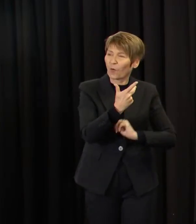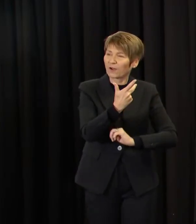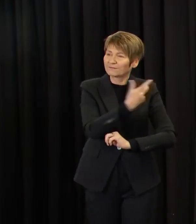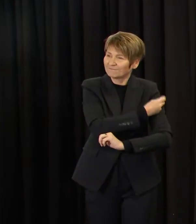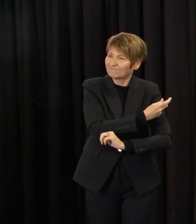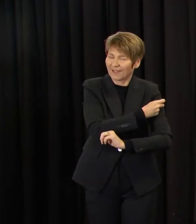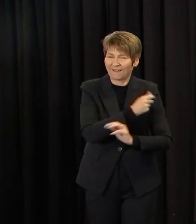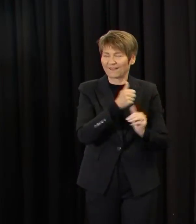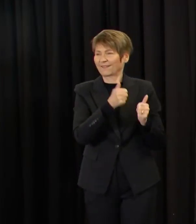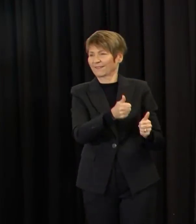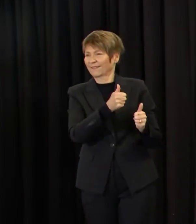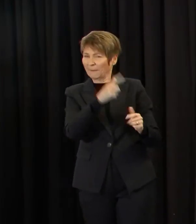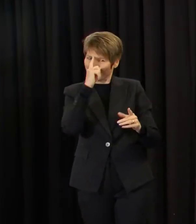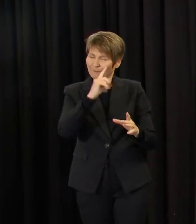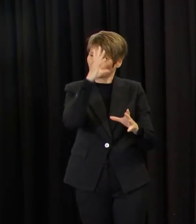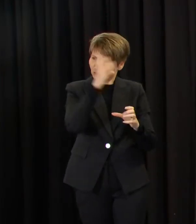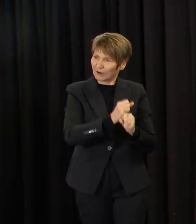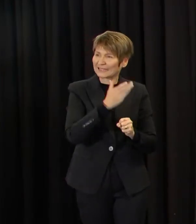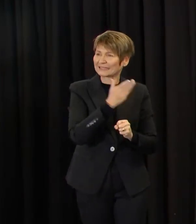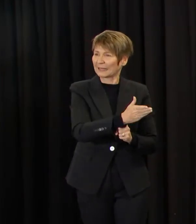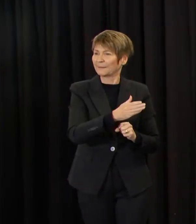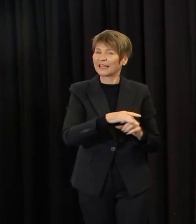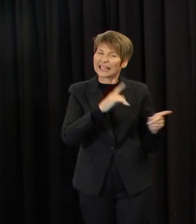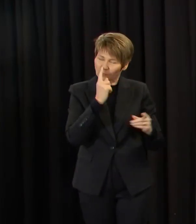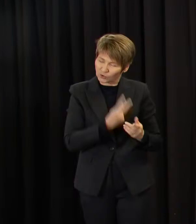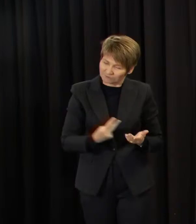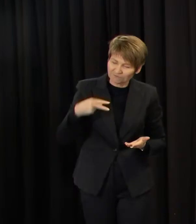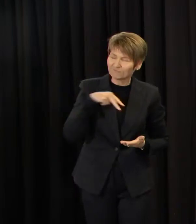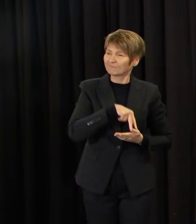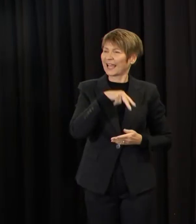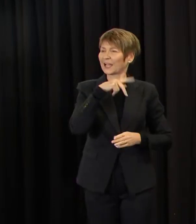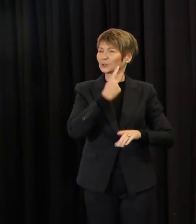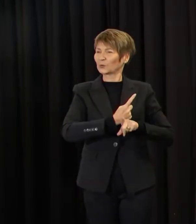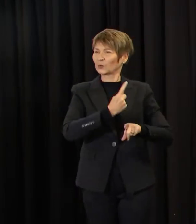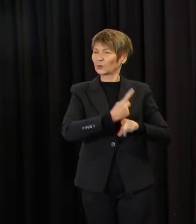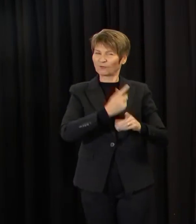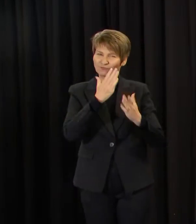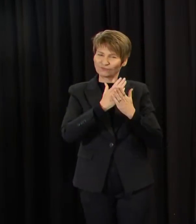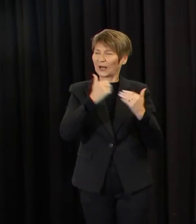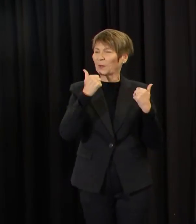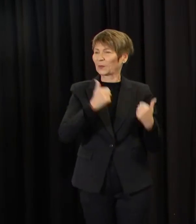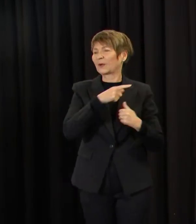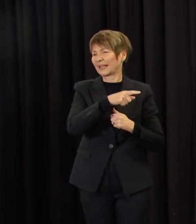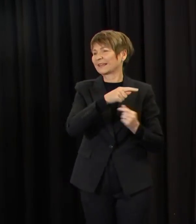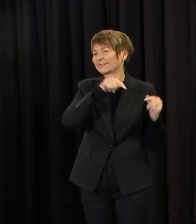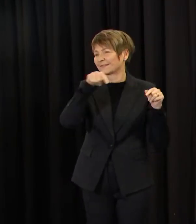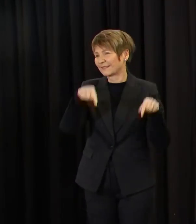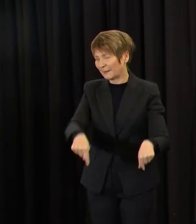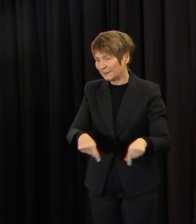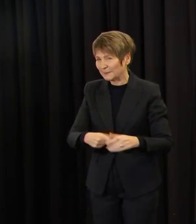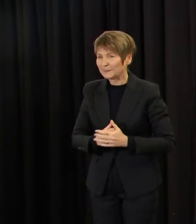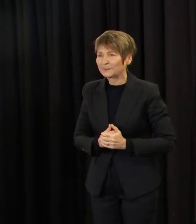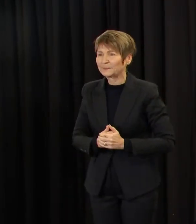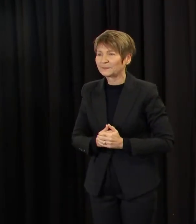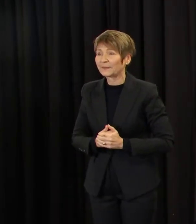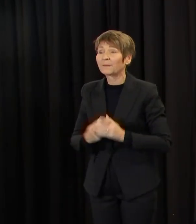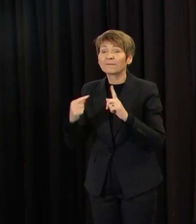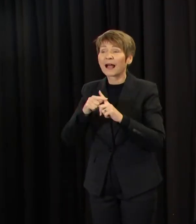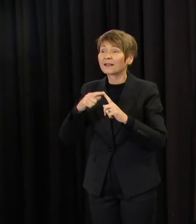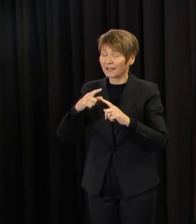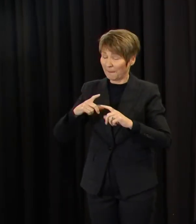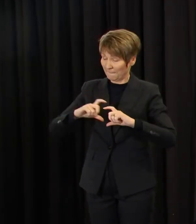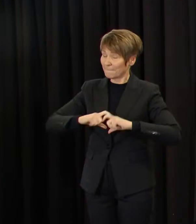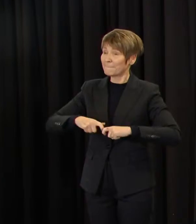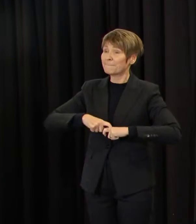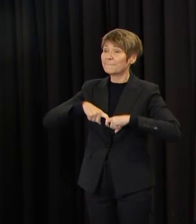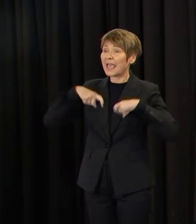end. He's a great Victorian and someone who I haven't seen for a while, but it's very good to see him here today. To Councillor Jonathan Marsden, the Mayor